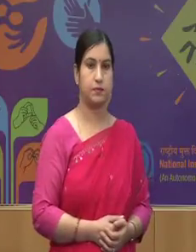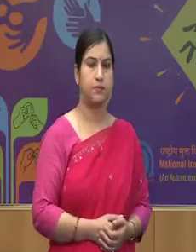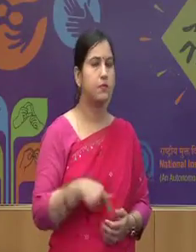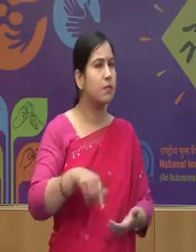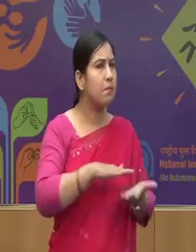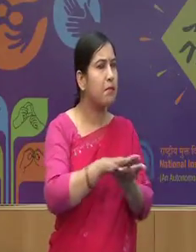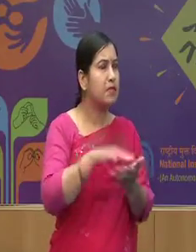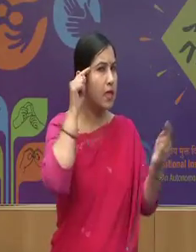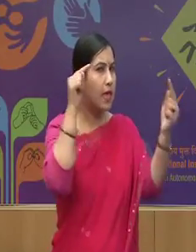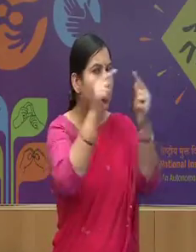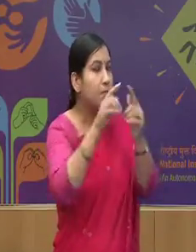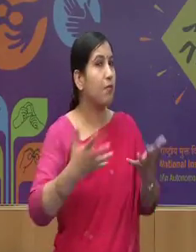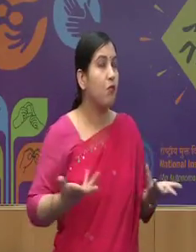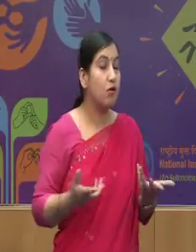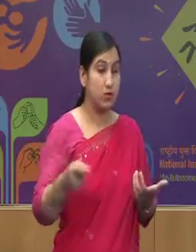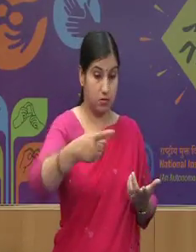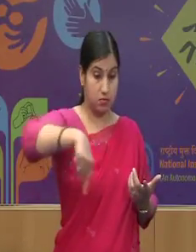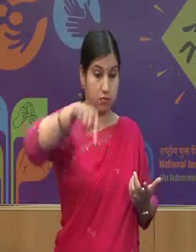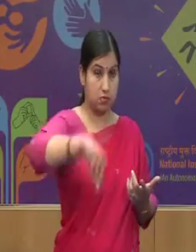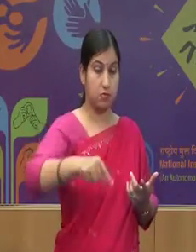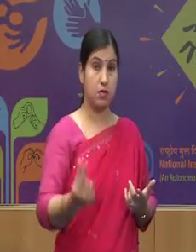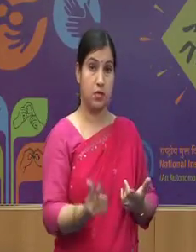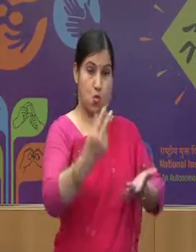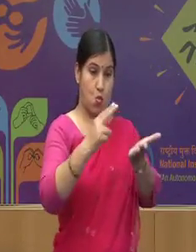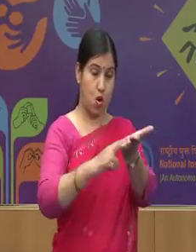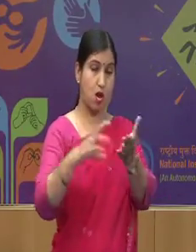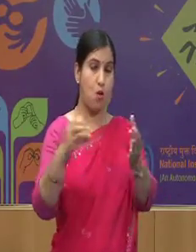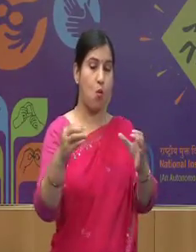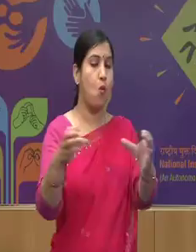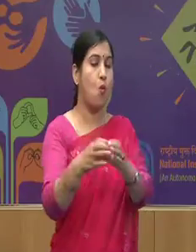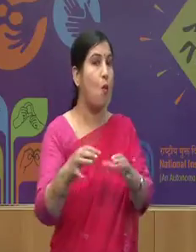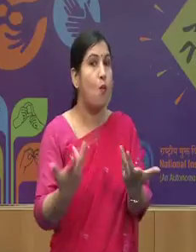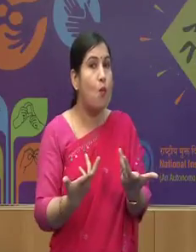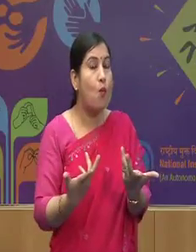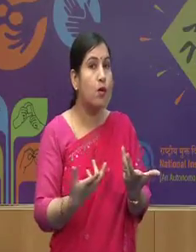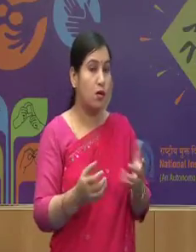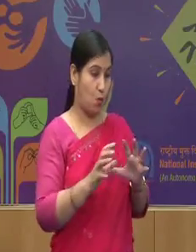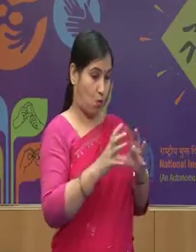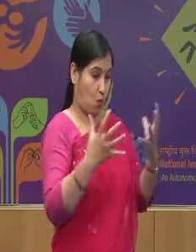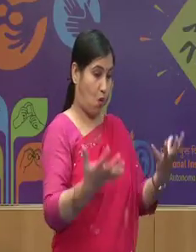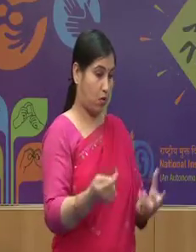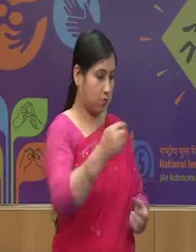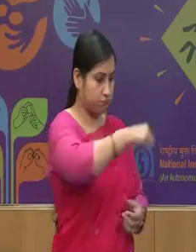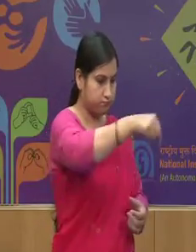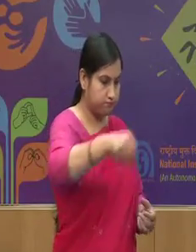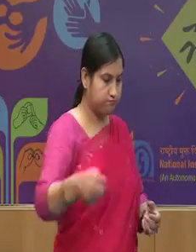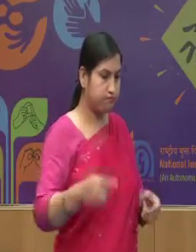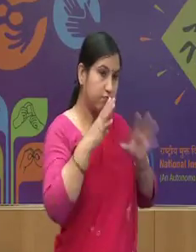The basic aim of the UNO was to maintain peace and security in